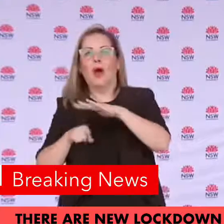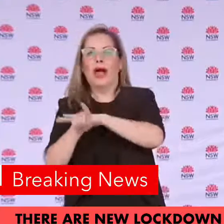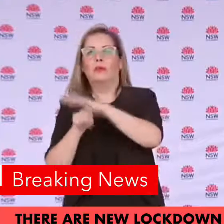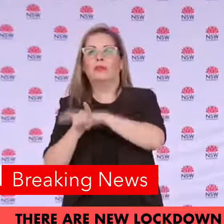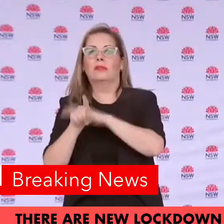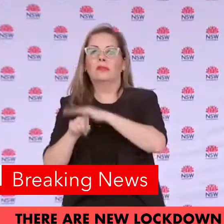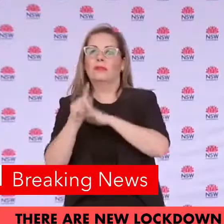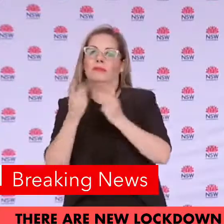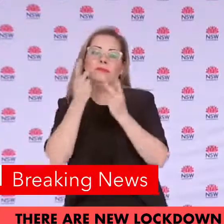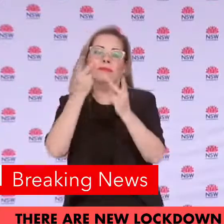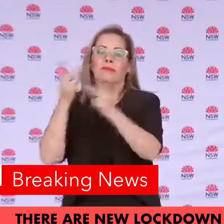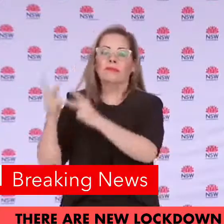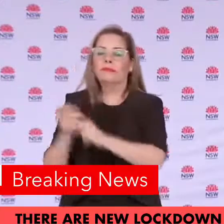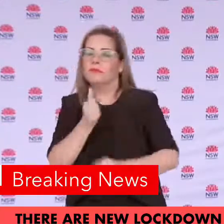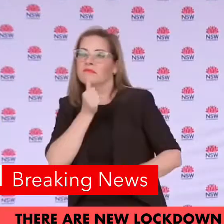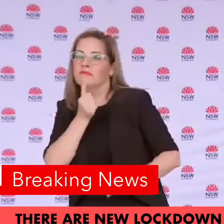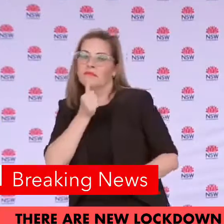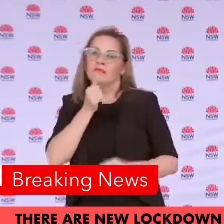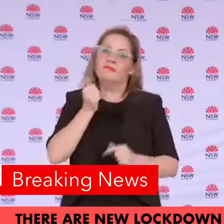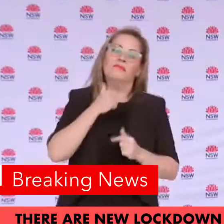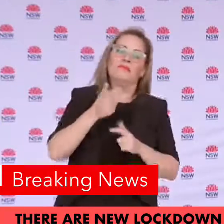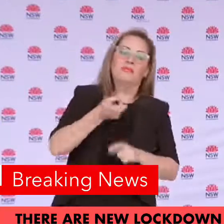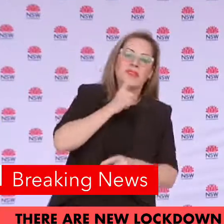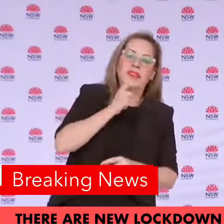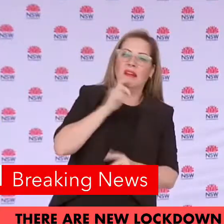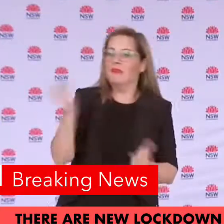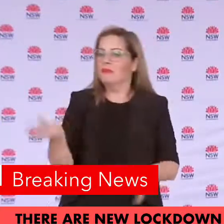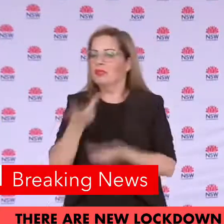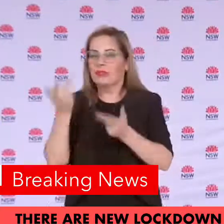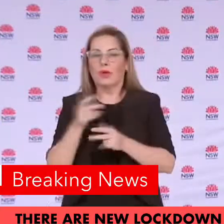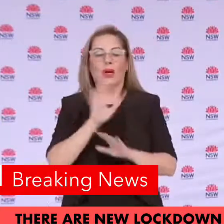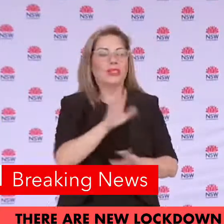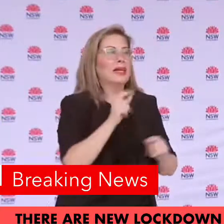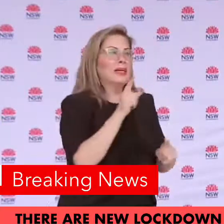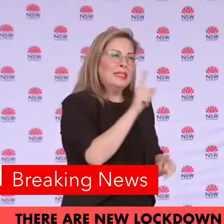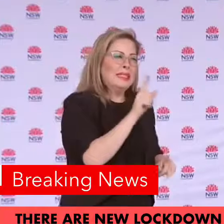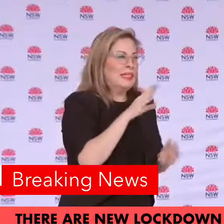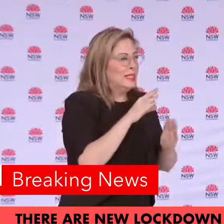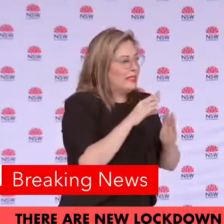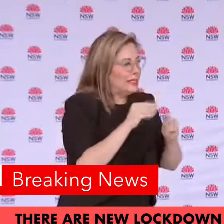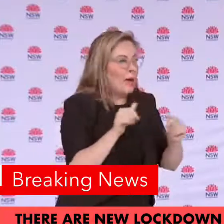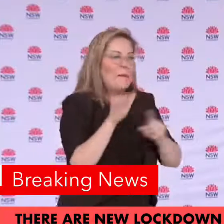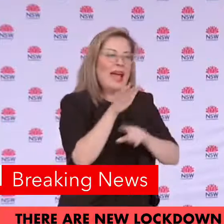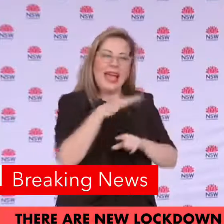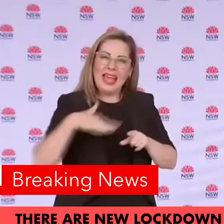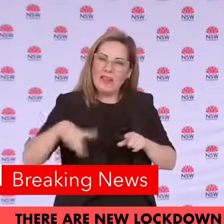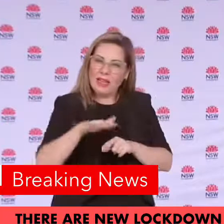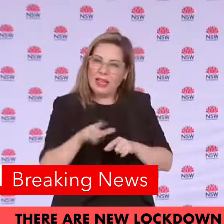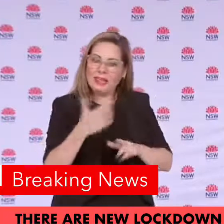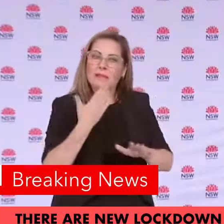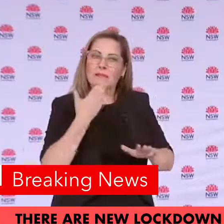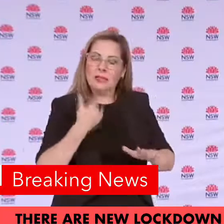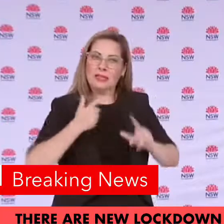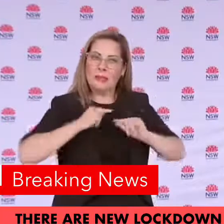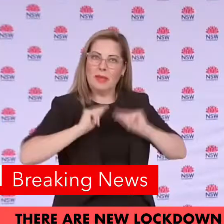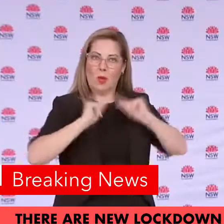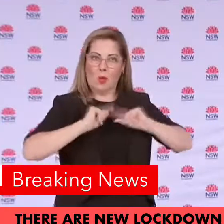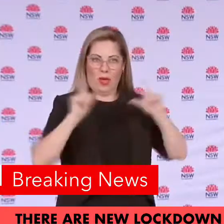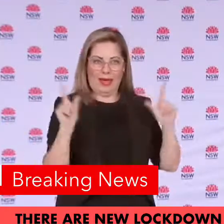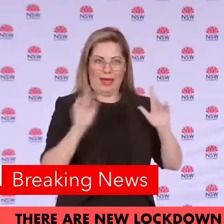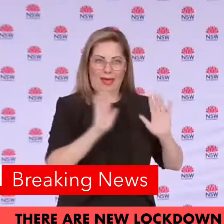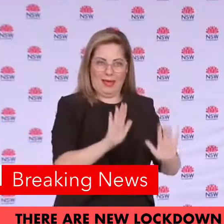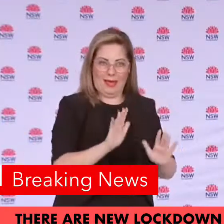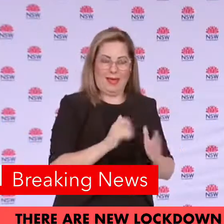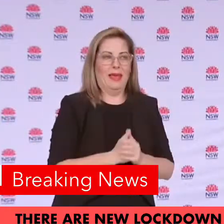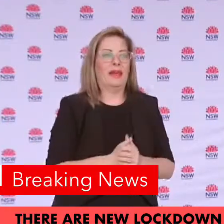some settings that we want to alert the community to particularly focus on and a call out to the community